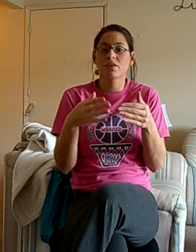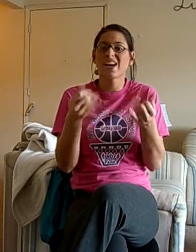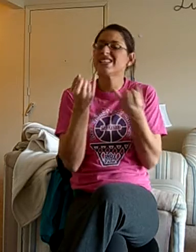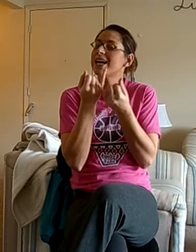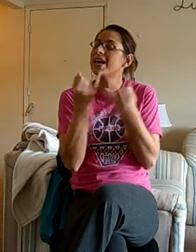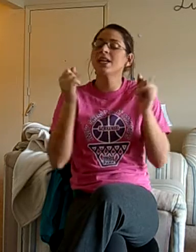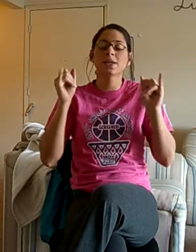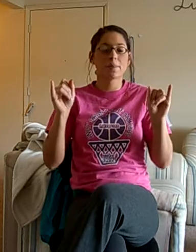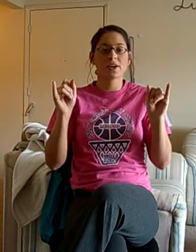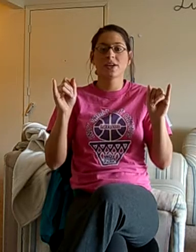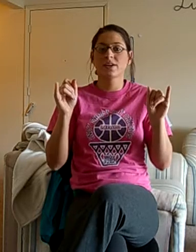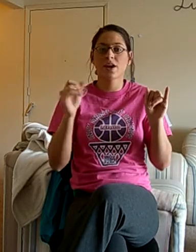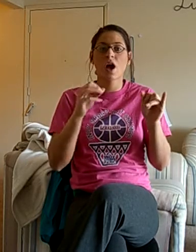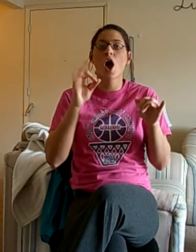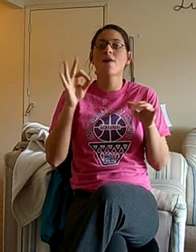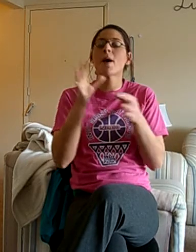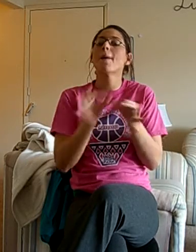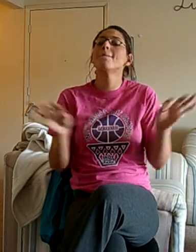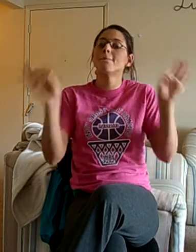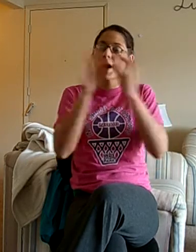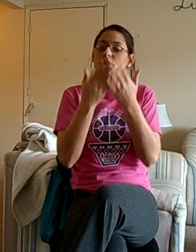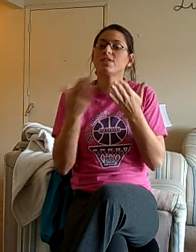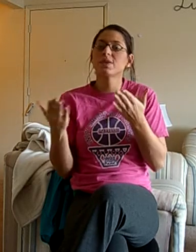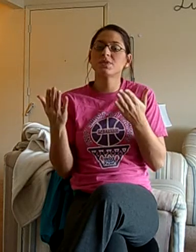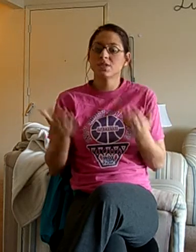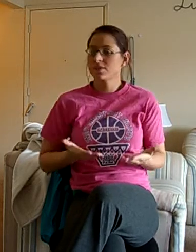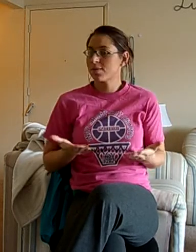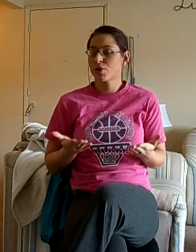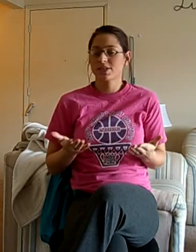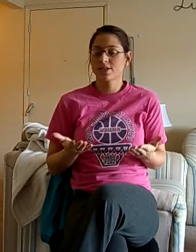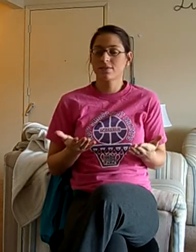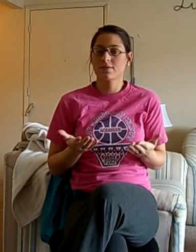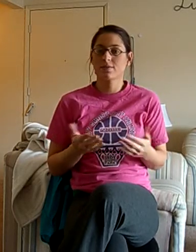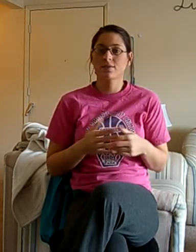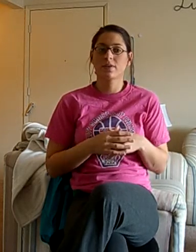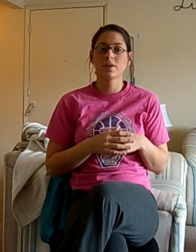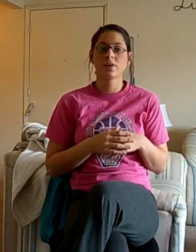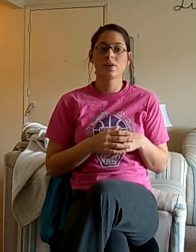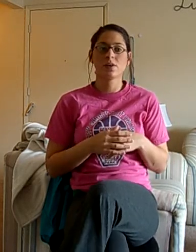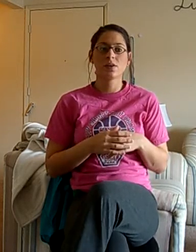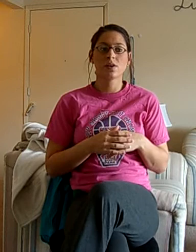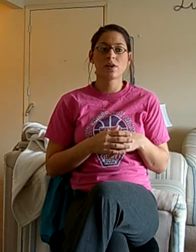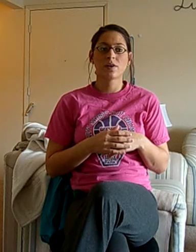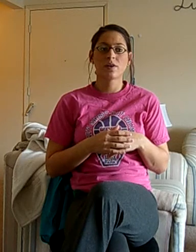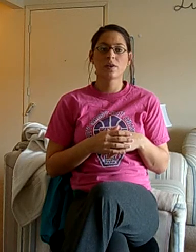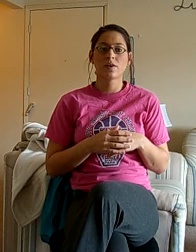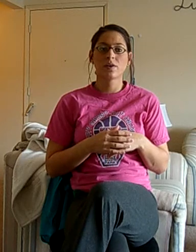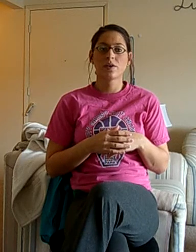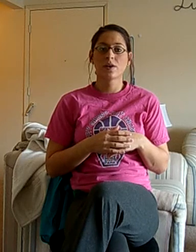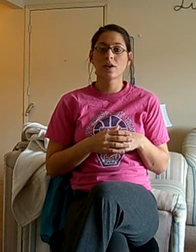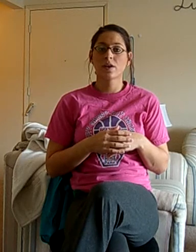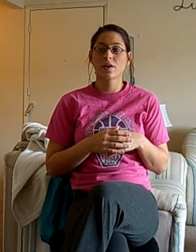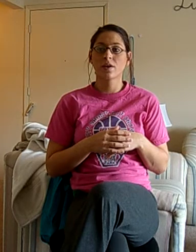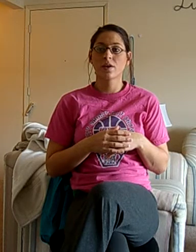of the amount of substance that's present. Besides physical properties, there are also chemical